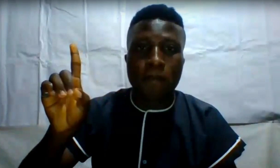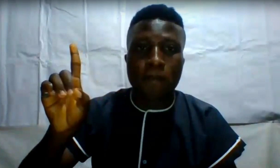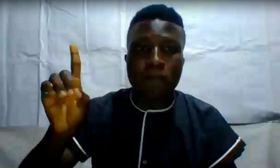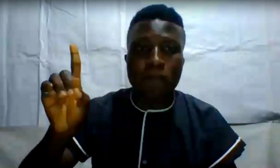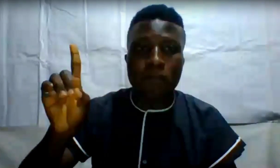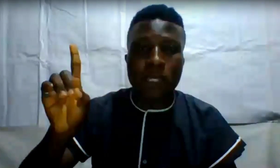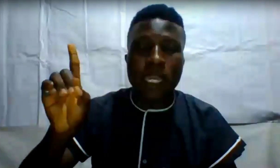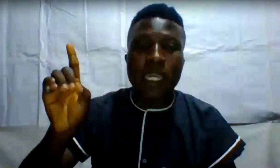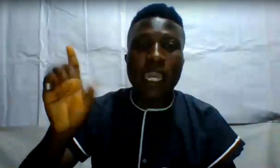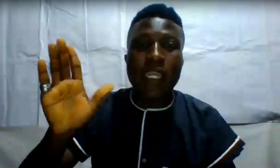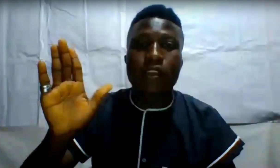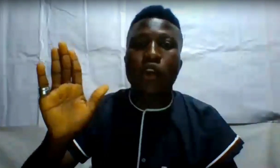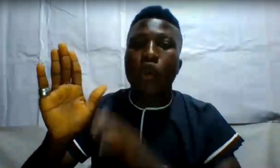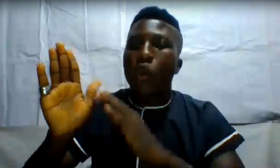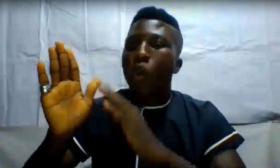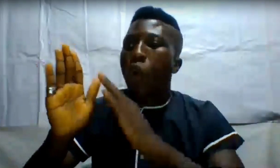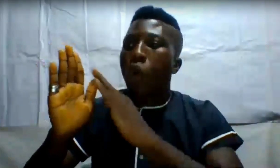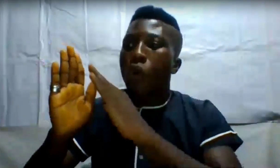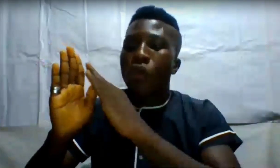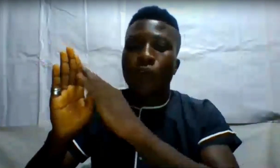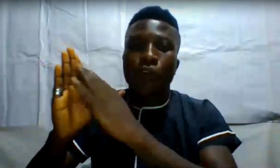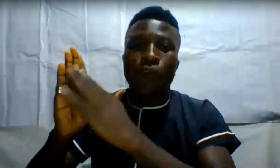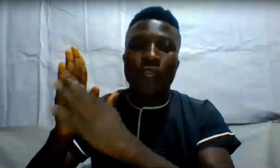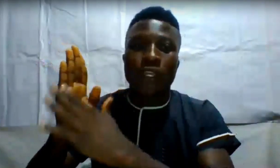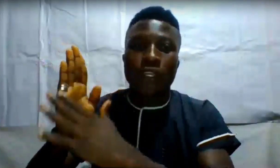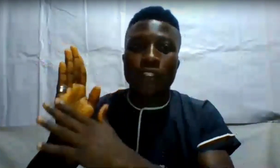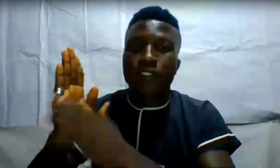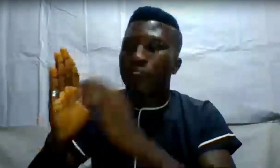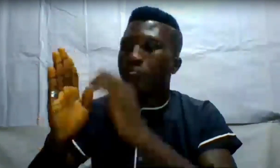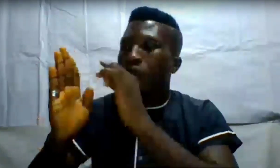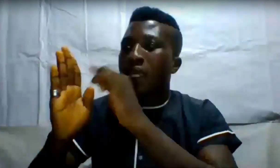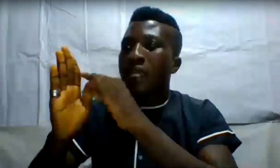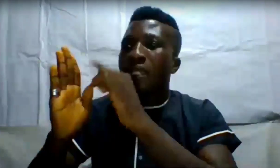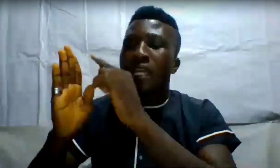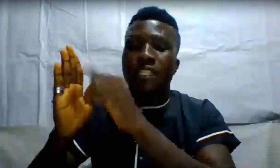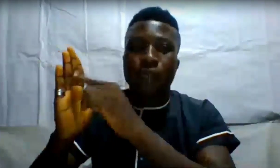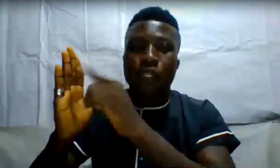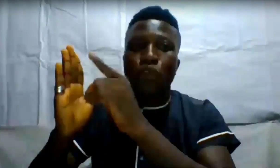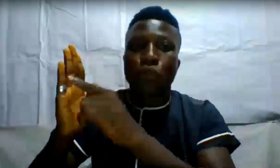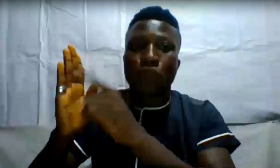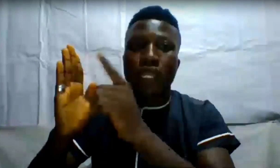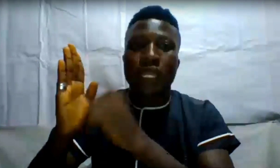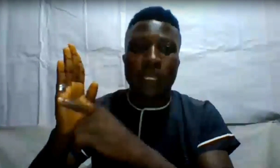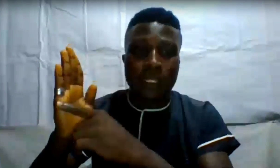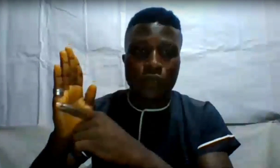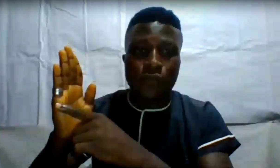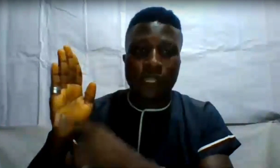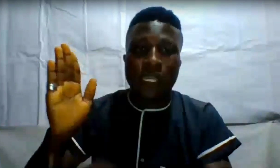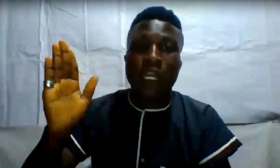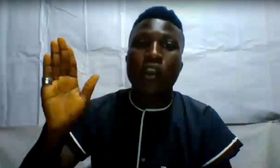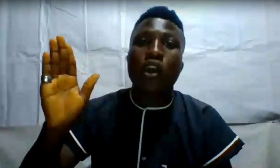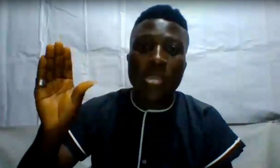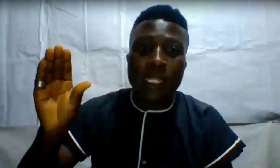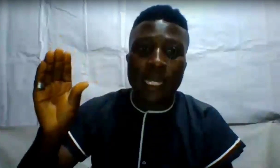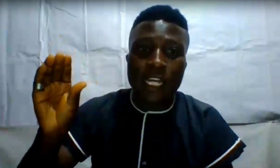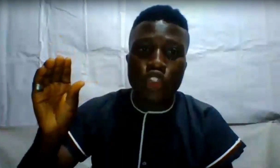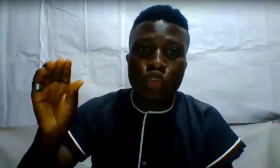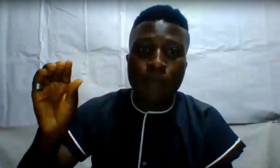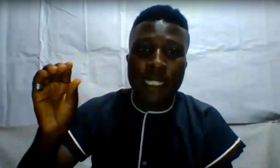Again, all your 4 fingers, the index, middle, ring, and little finger comes together to meet the